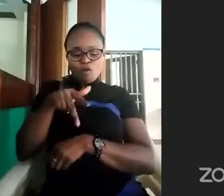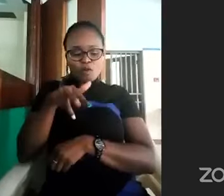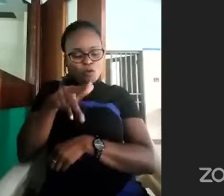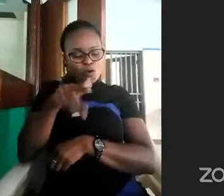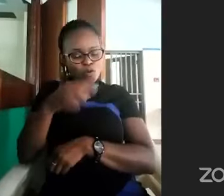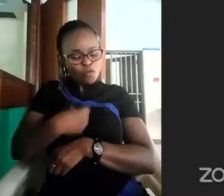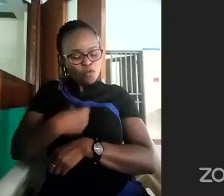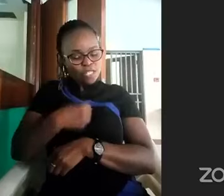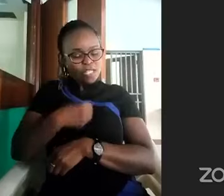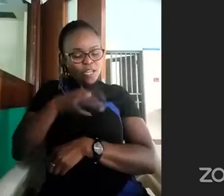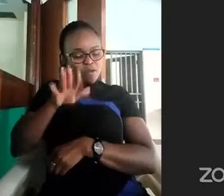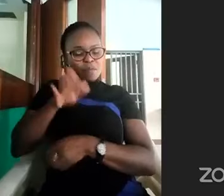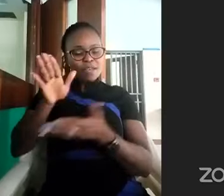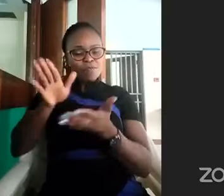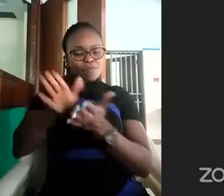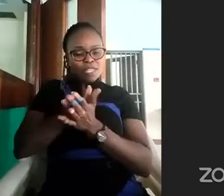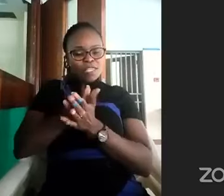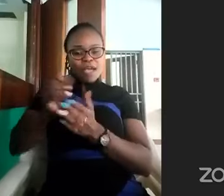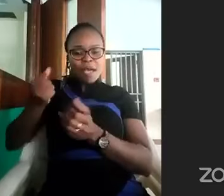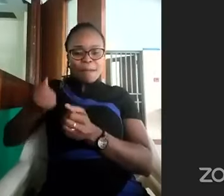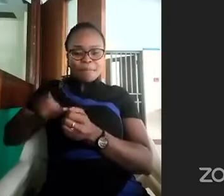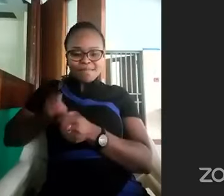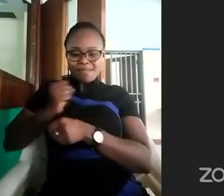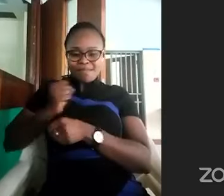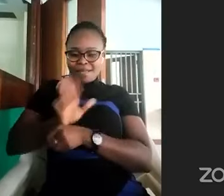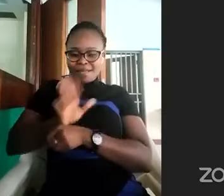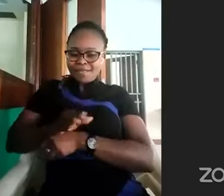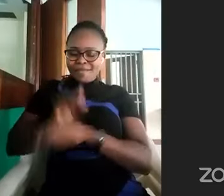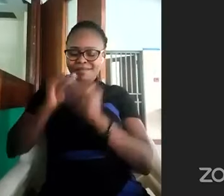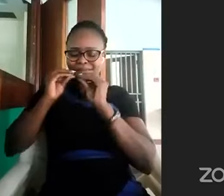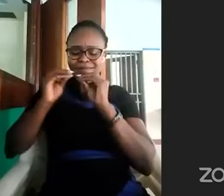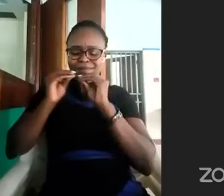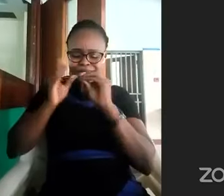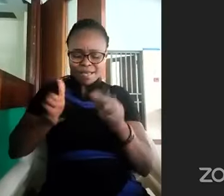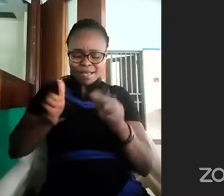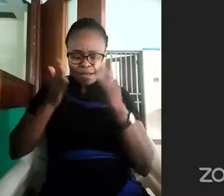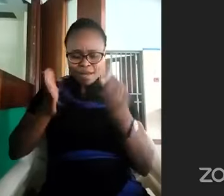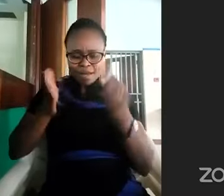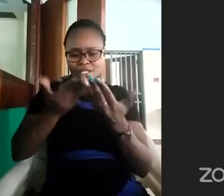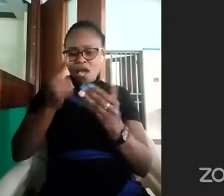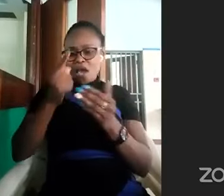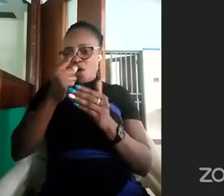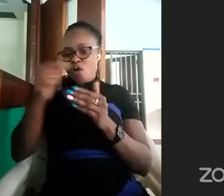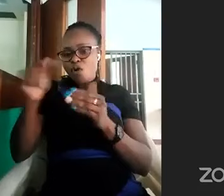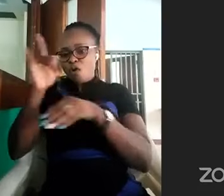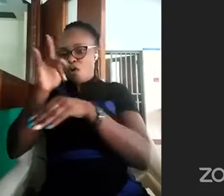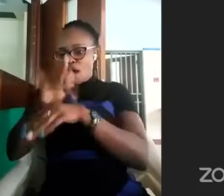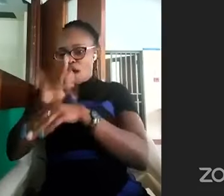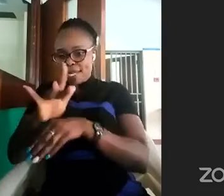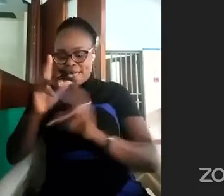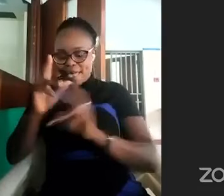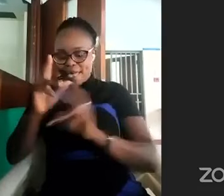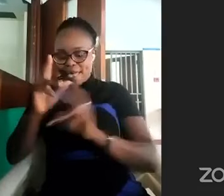unaweza tibiwa upone. Kama mimi sahi, I'm a cancer survivor 13 years ago, na I thank God because I'm here